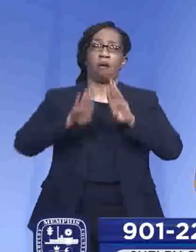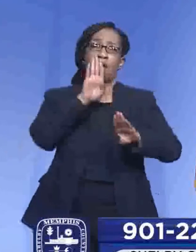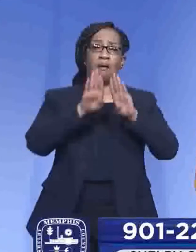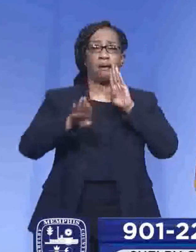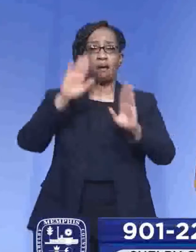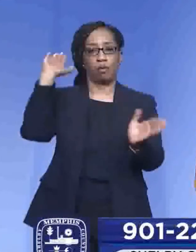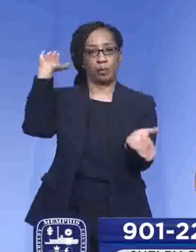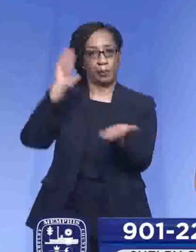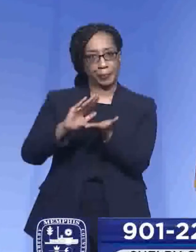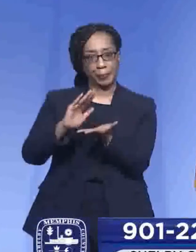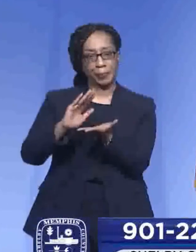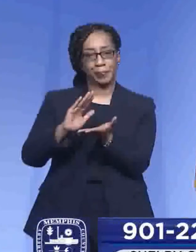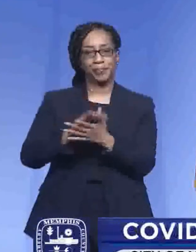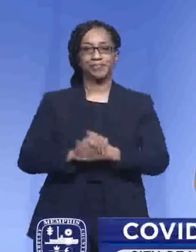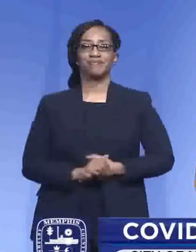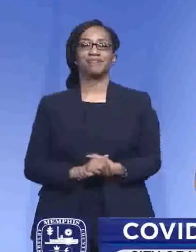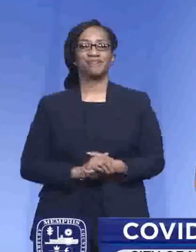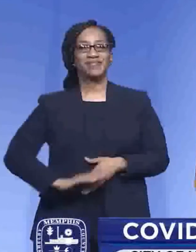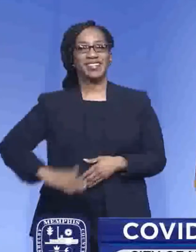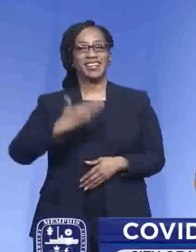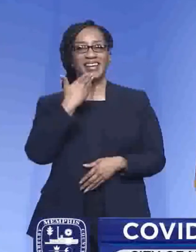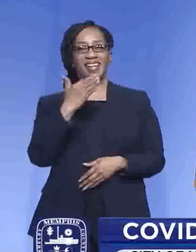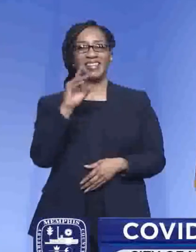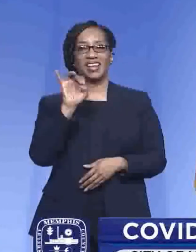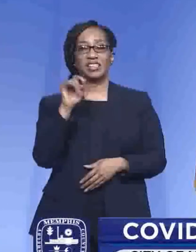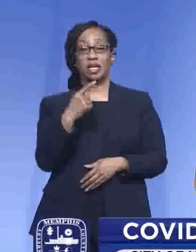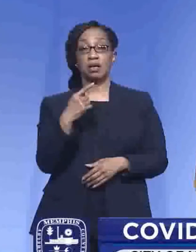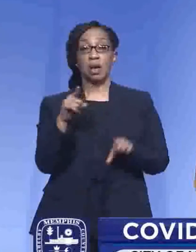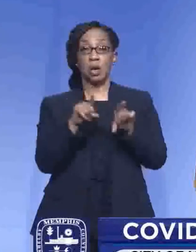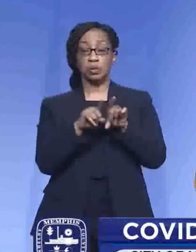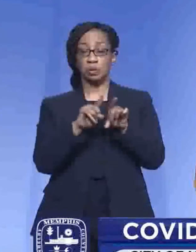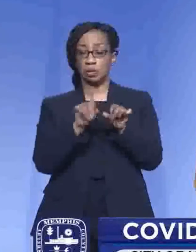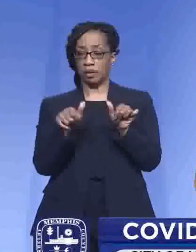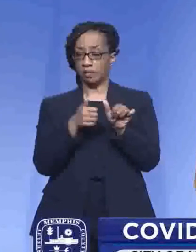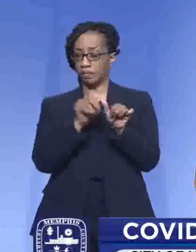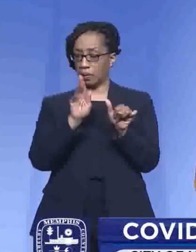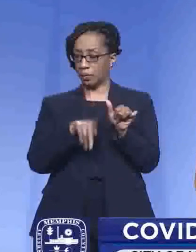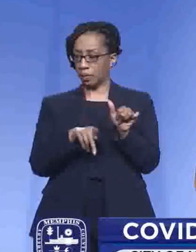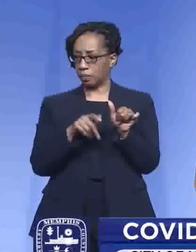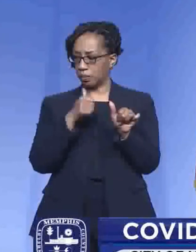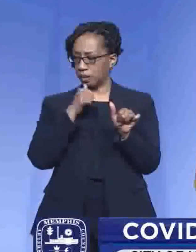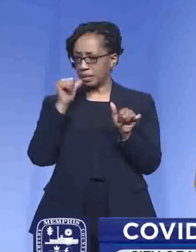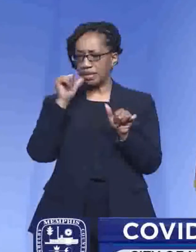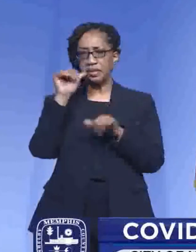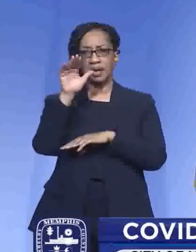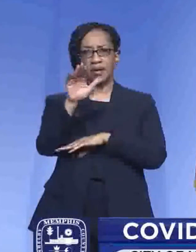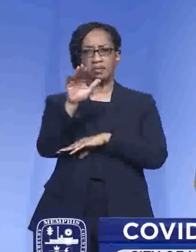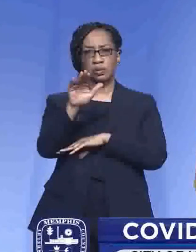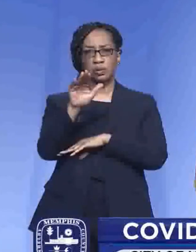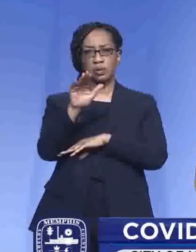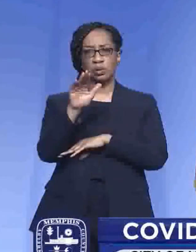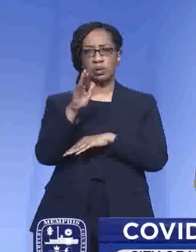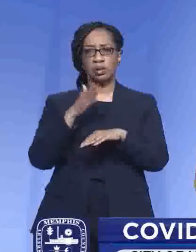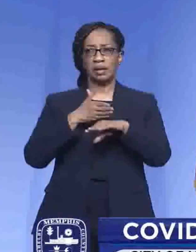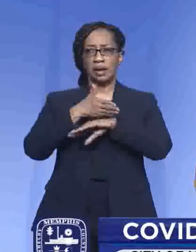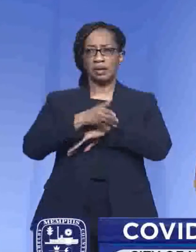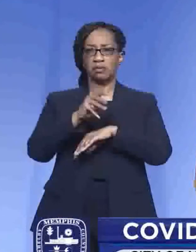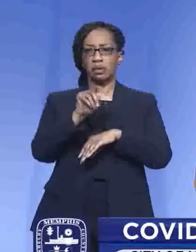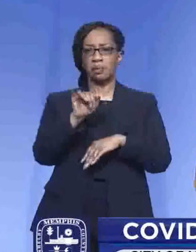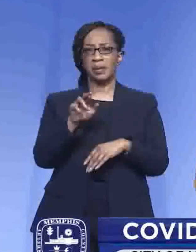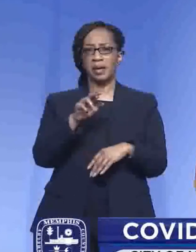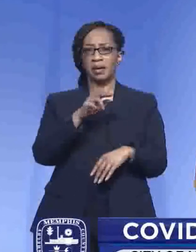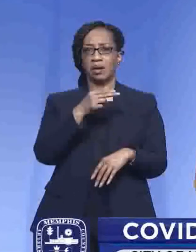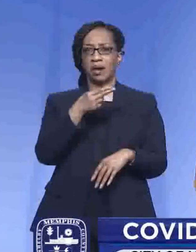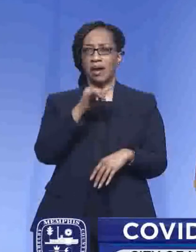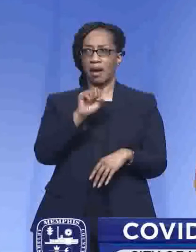appointment. Thanks, Doug. And as a quick follow-up, I know late yesterday afternoon, after Mayor Harris made some comments, after Haushalter